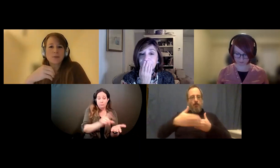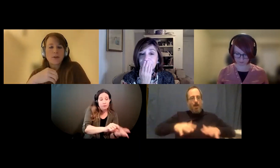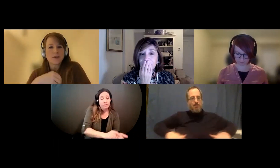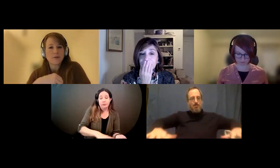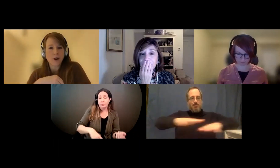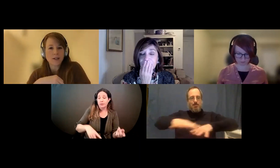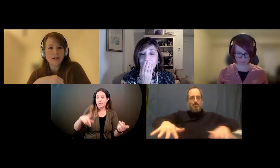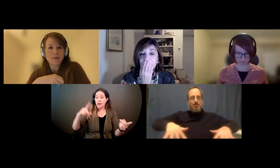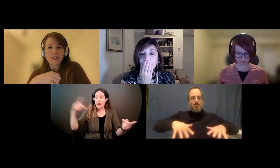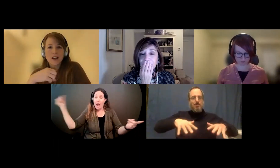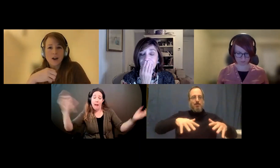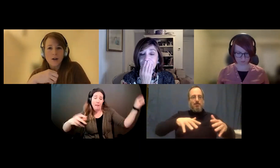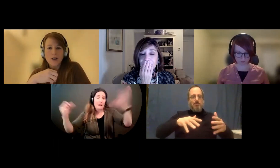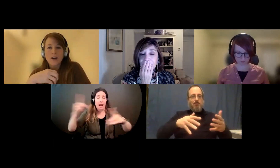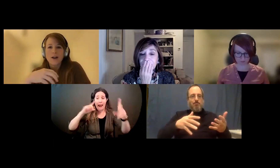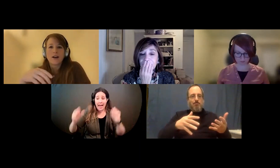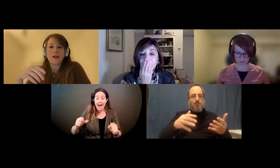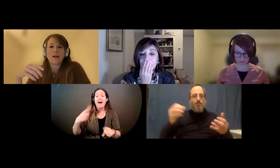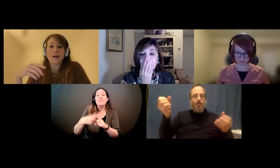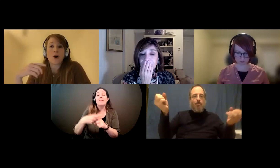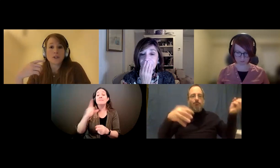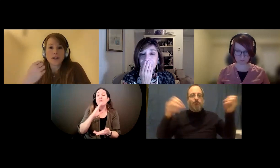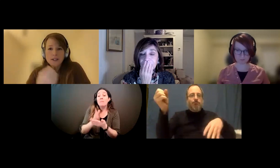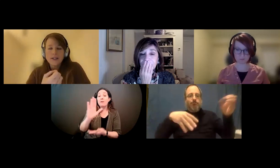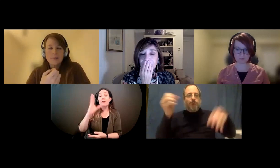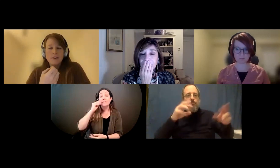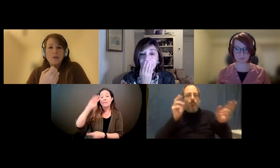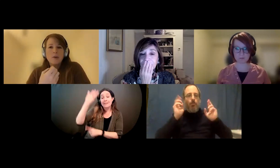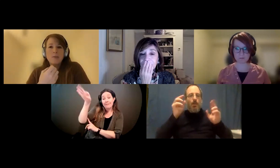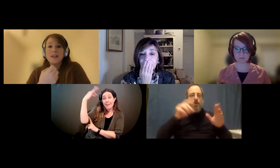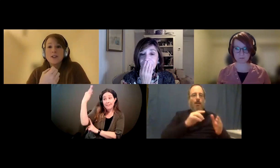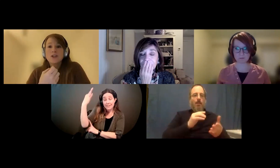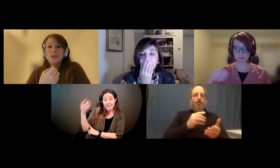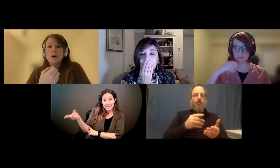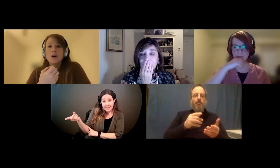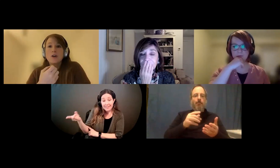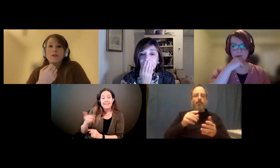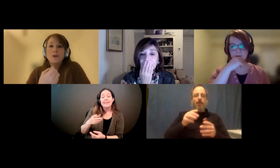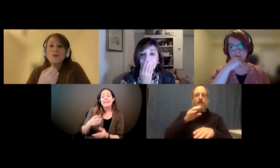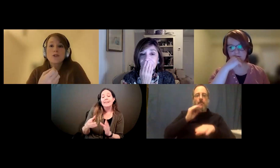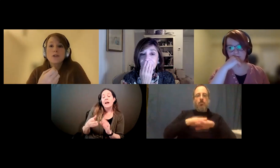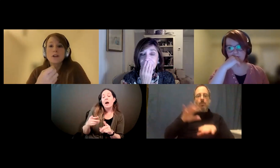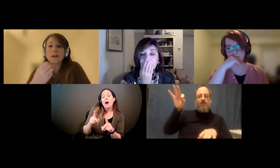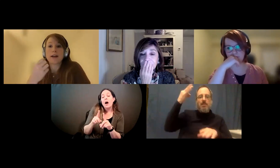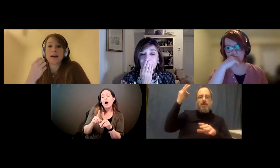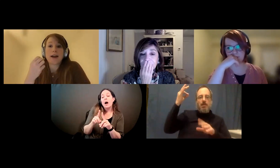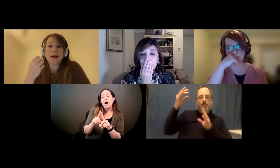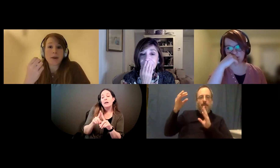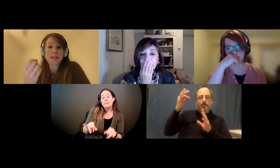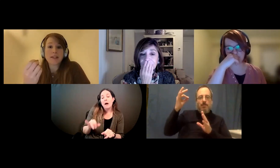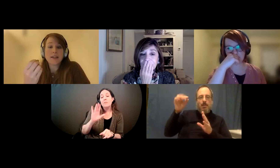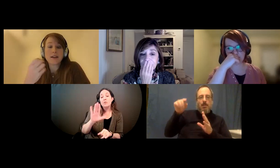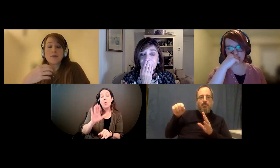your experience in France and meeting Lacan. Also the interdisciplinary potential of your future